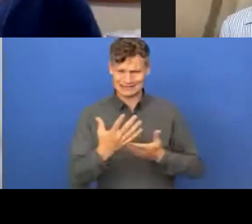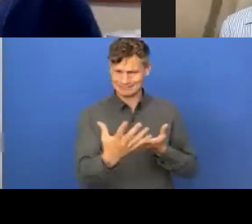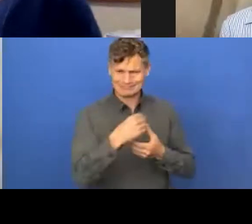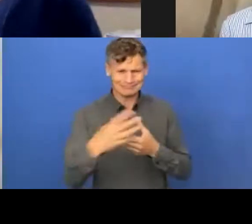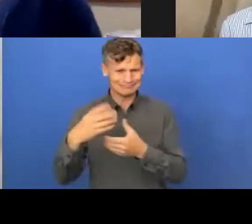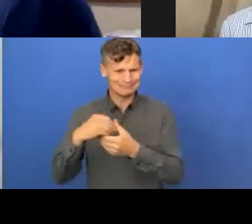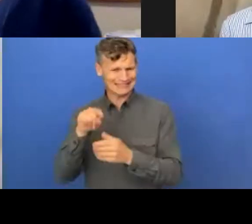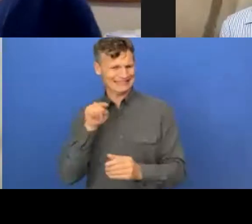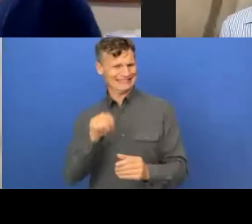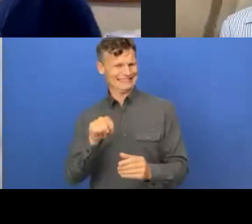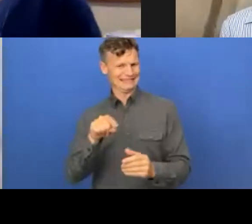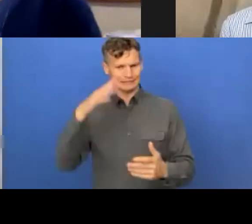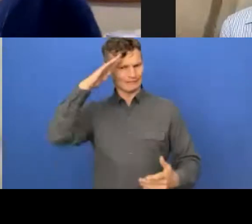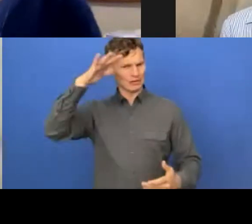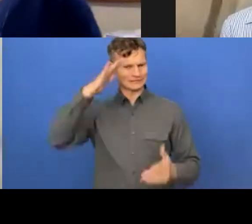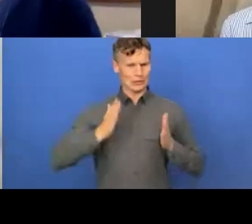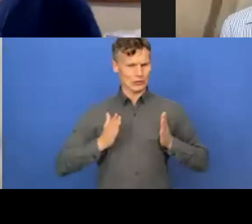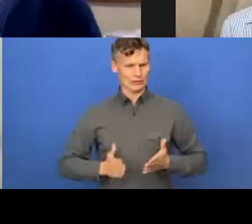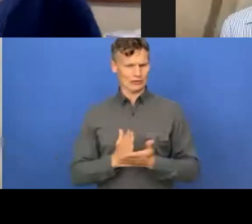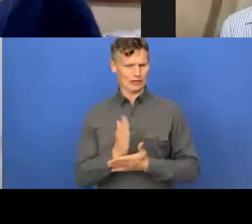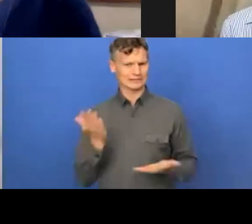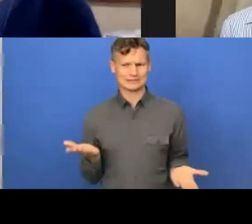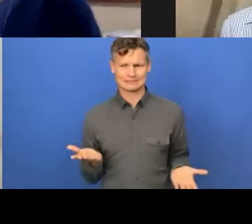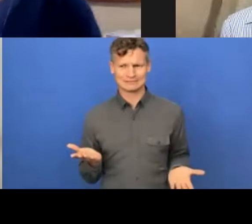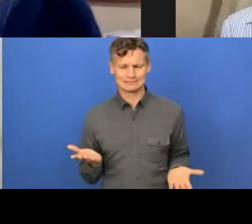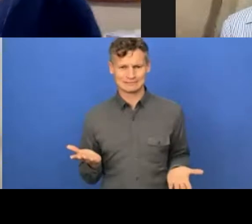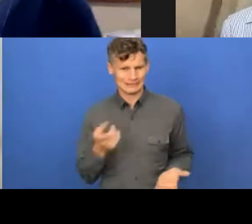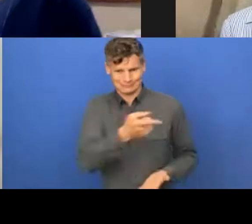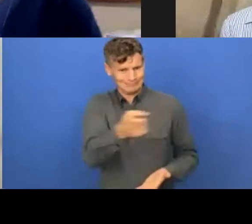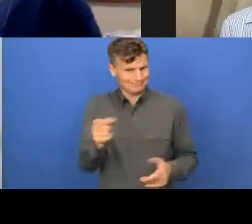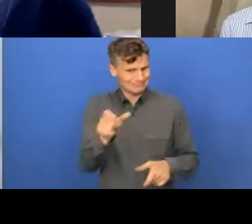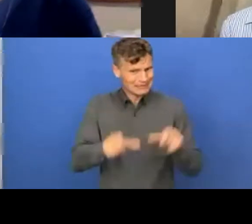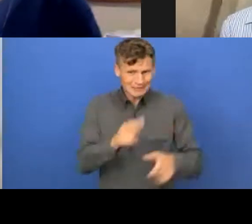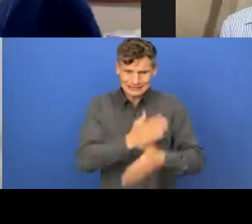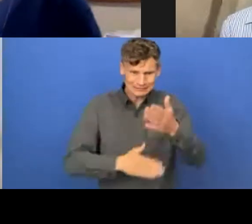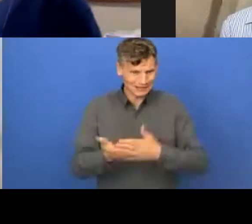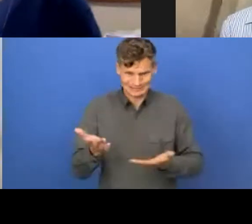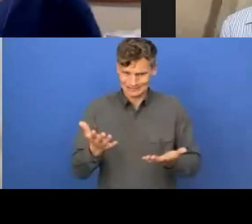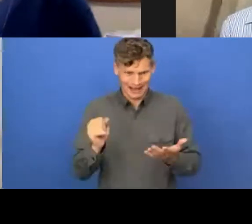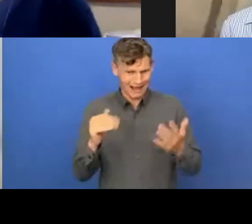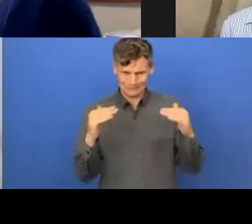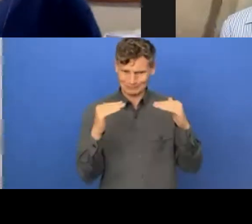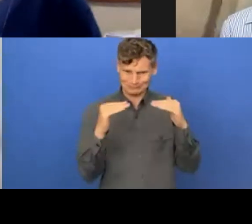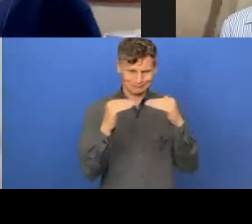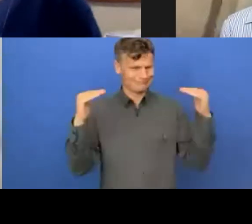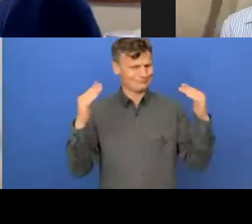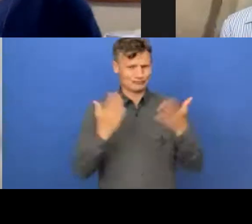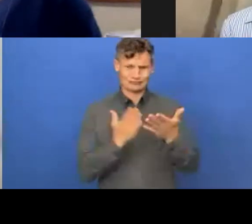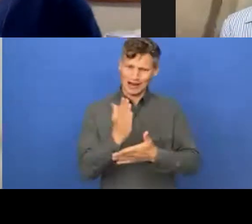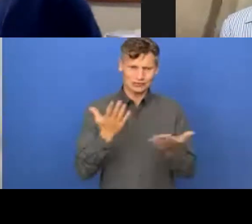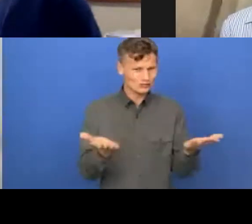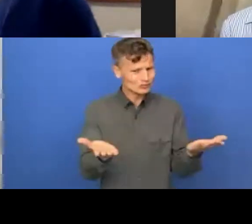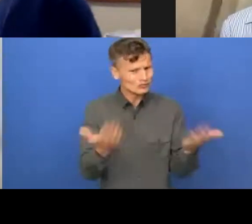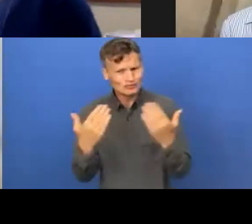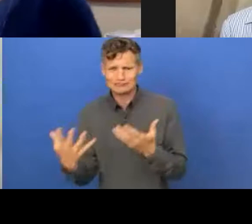to disability, which is that people with disabilities have the right to participate in all development efforts as active members